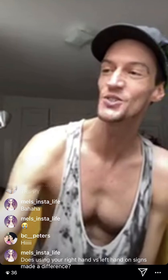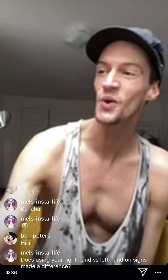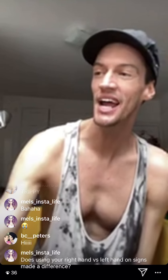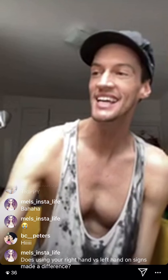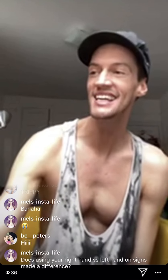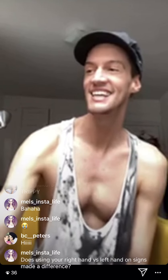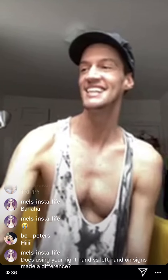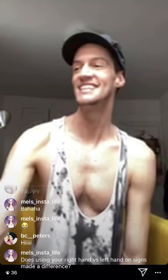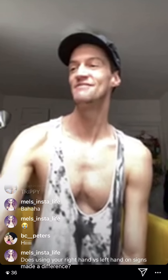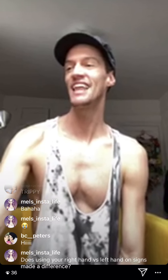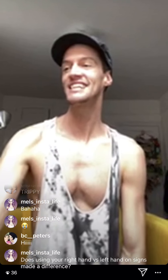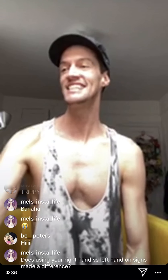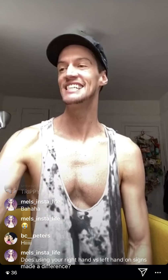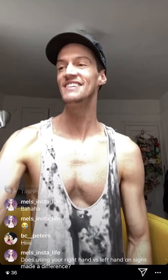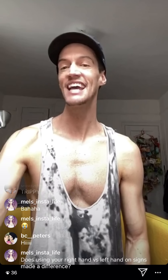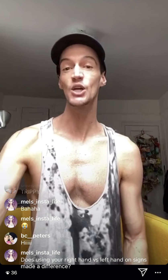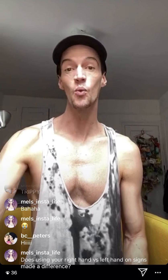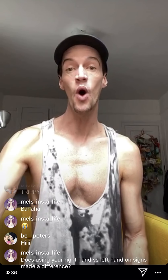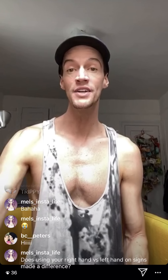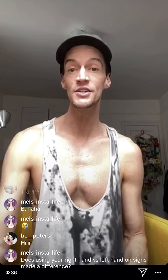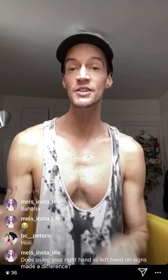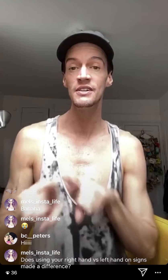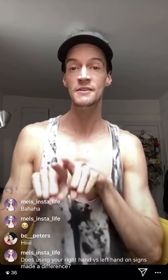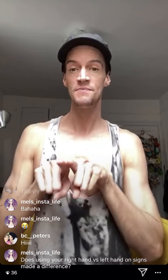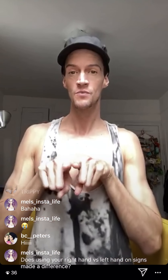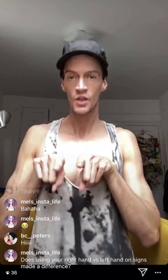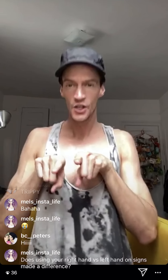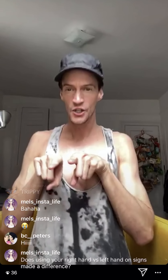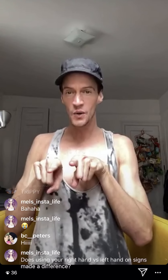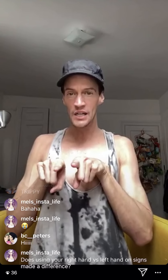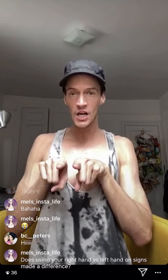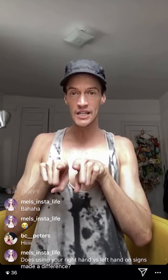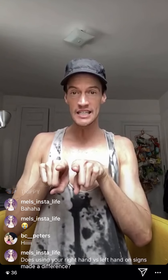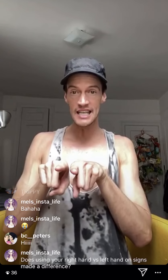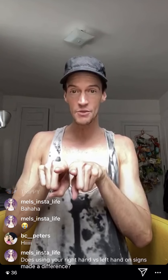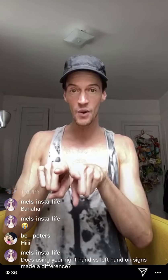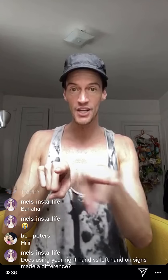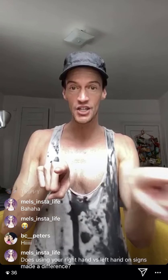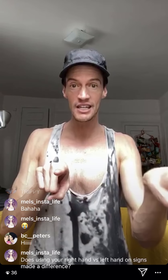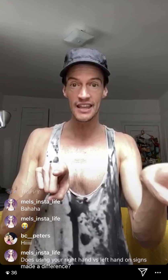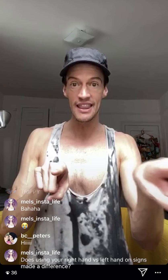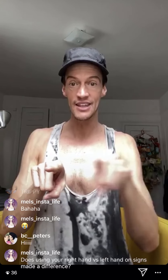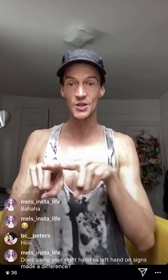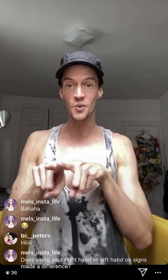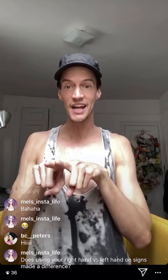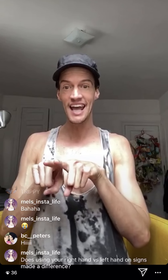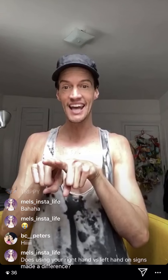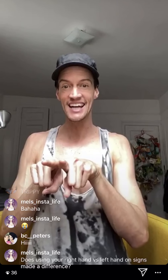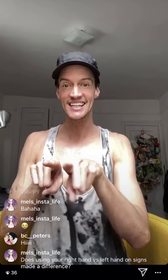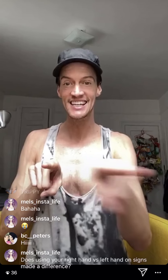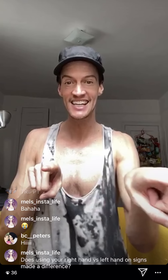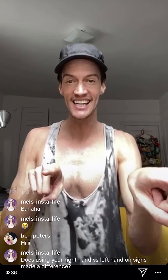stray, deflect, deviate, or wander. You're going along in the same direction, and then the right hand kind of